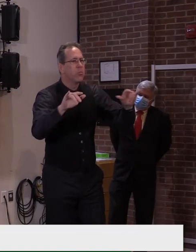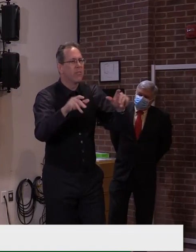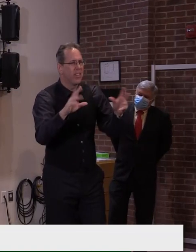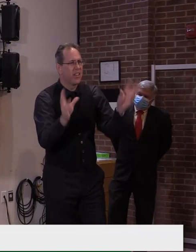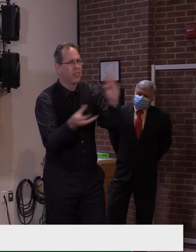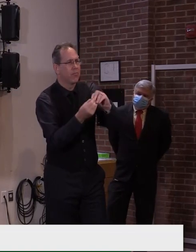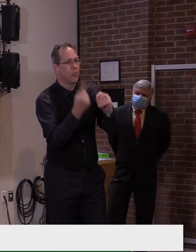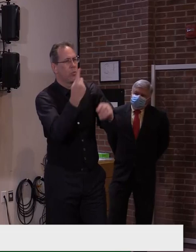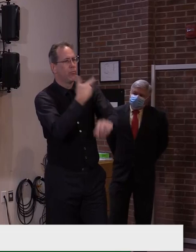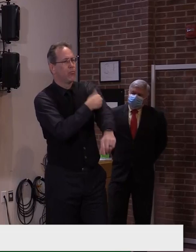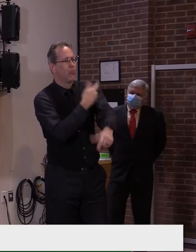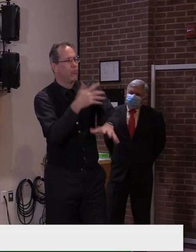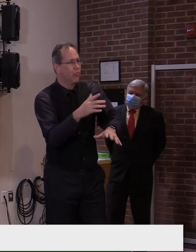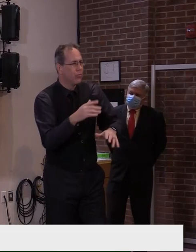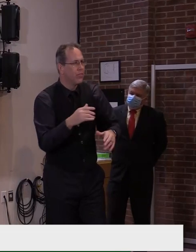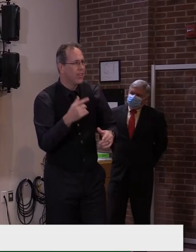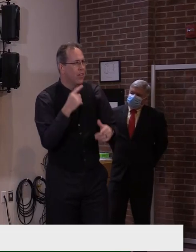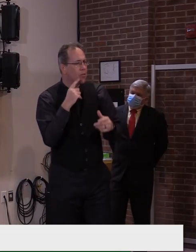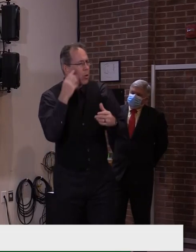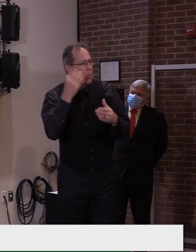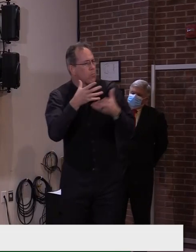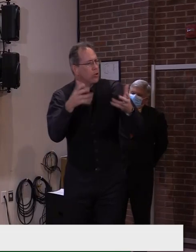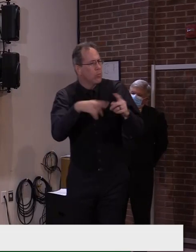going and if that will be reality.